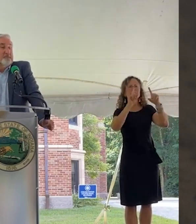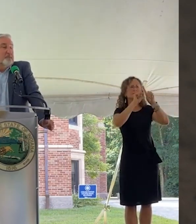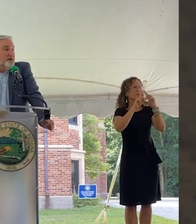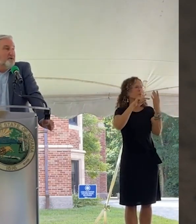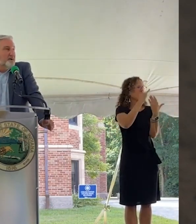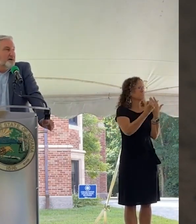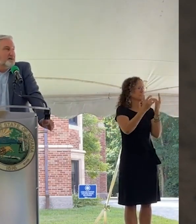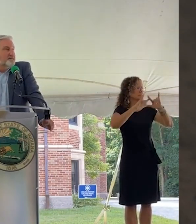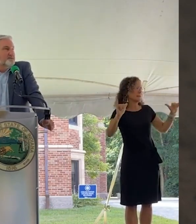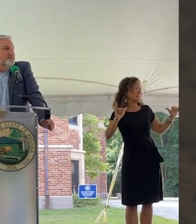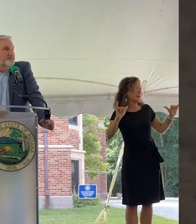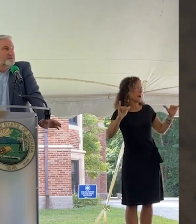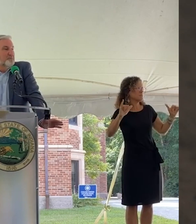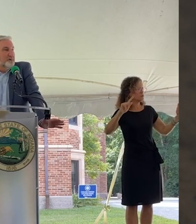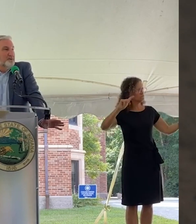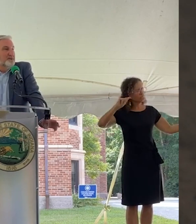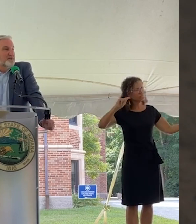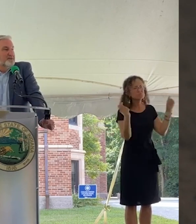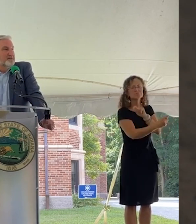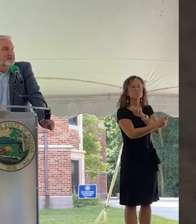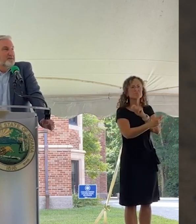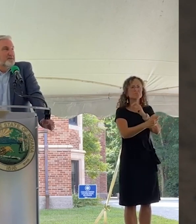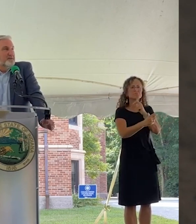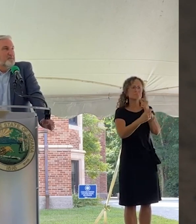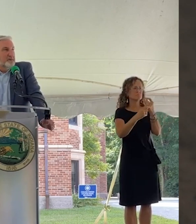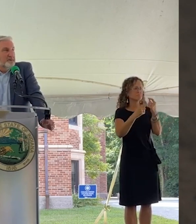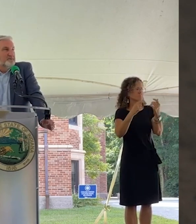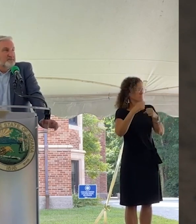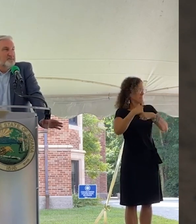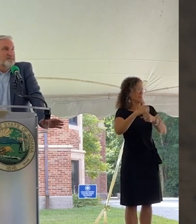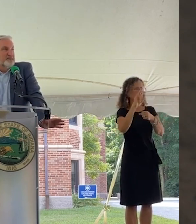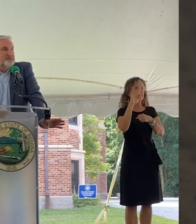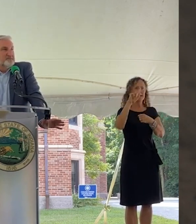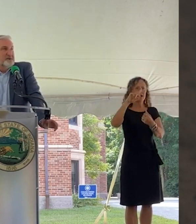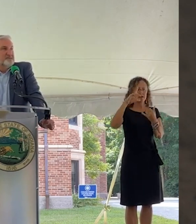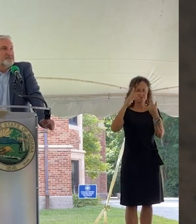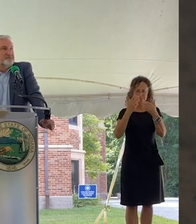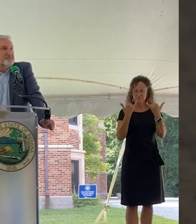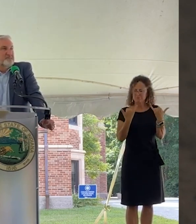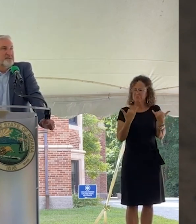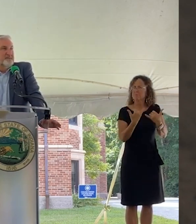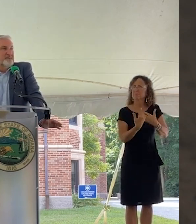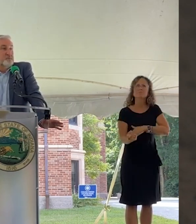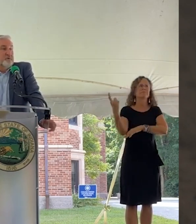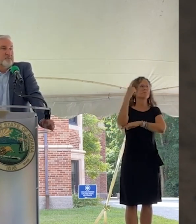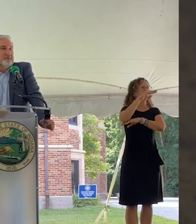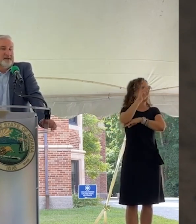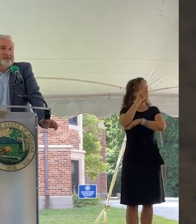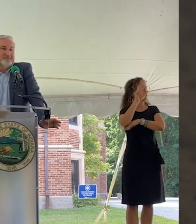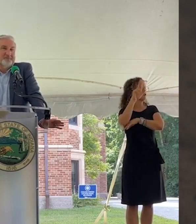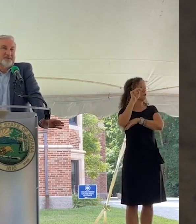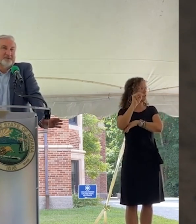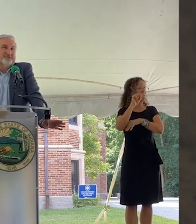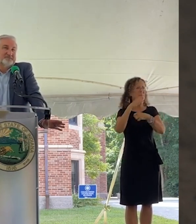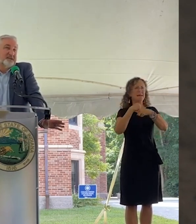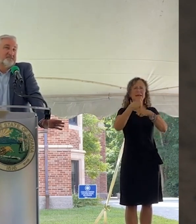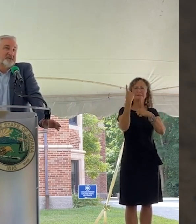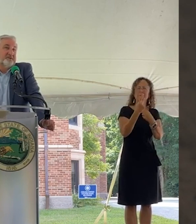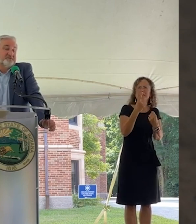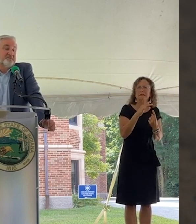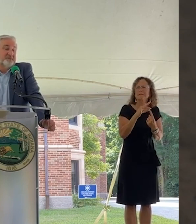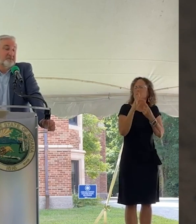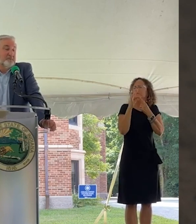once, to modernize, to really build something special, something that is world-class, something that